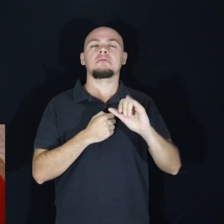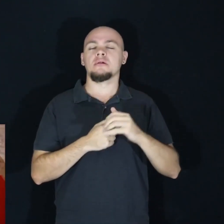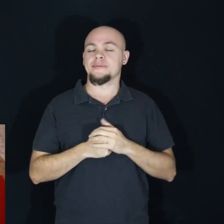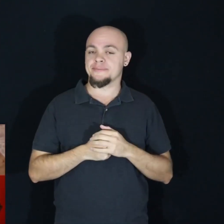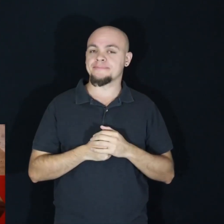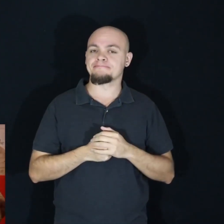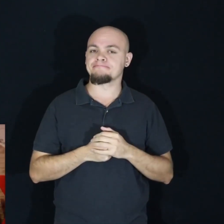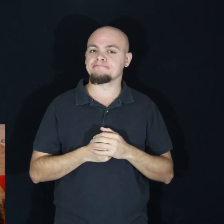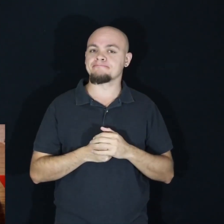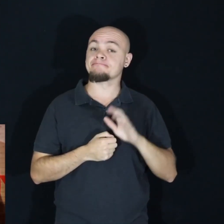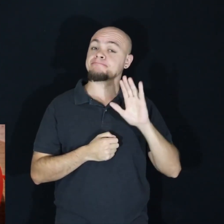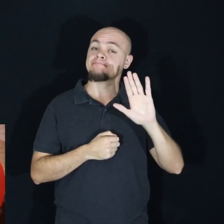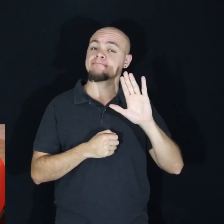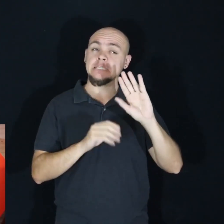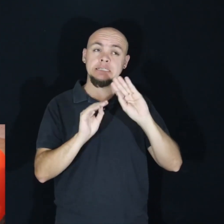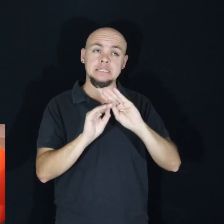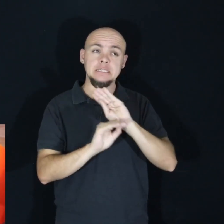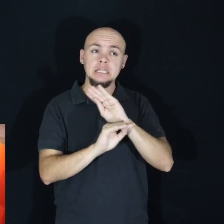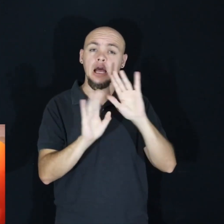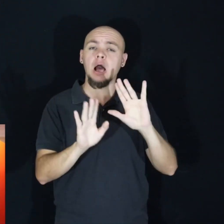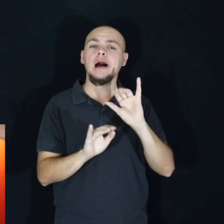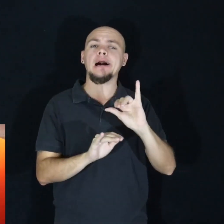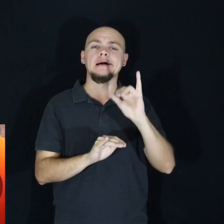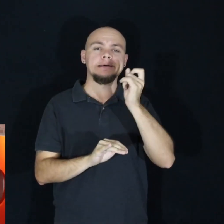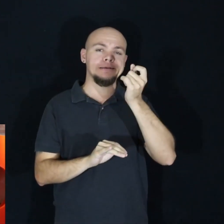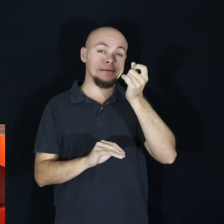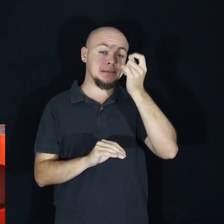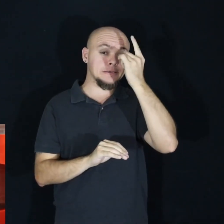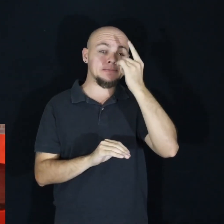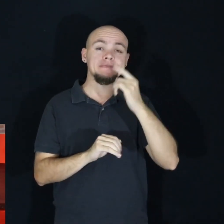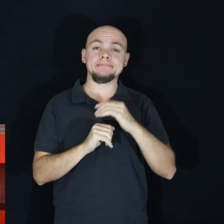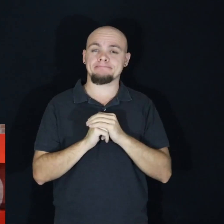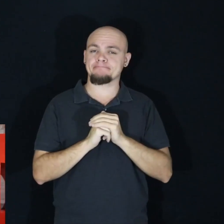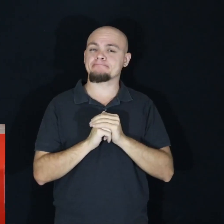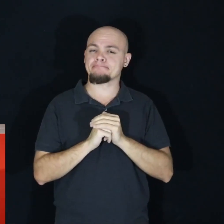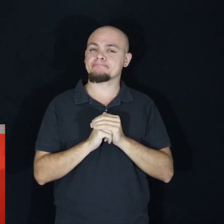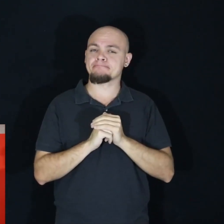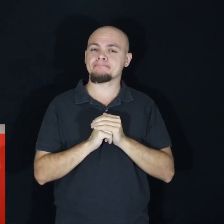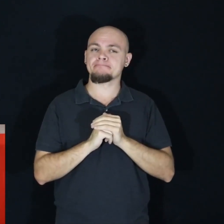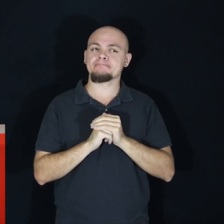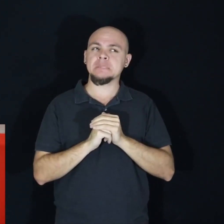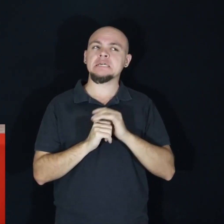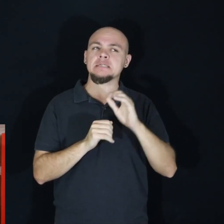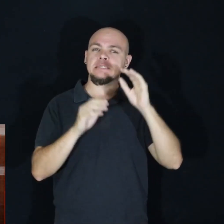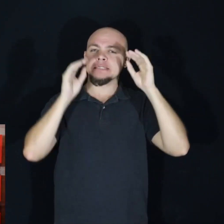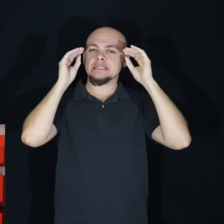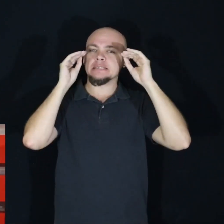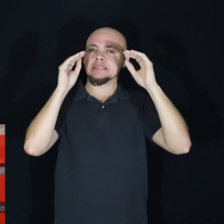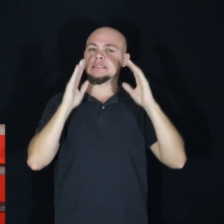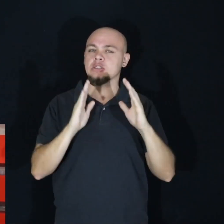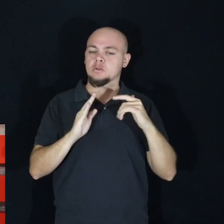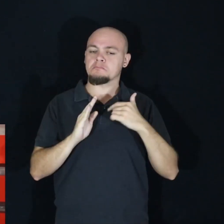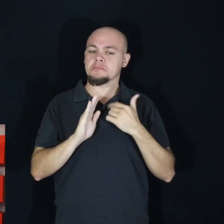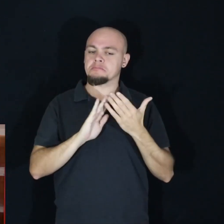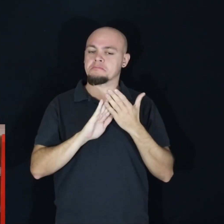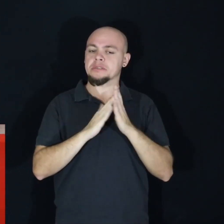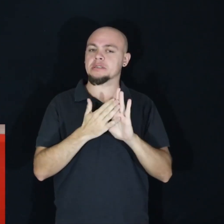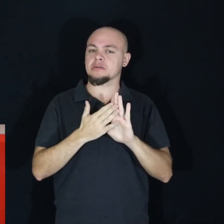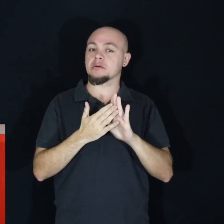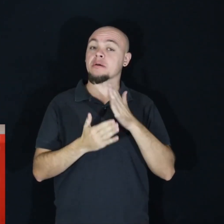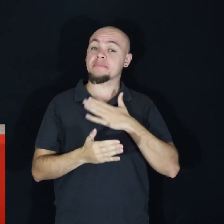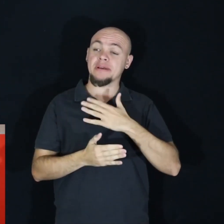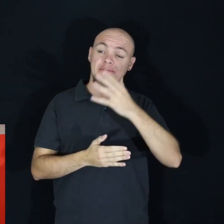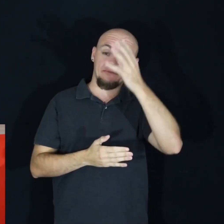It was in this clarity and this understanding of the idea of becoming a teacher that I found clarity from my